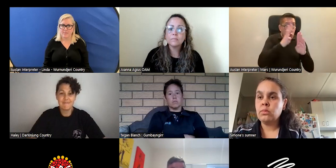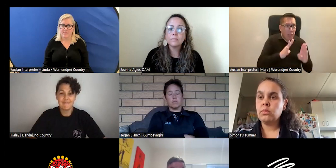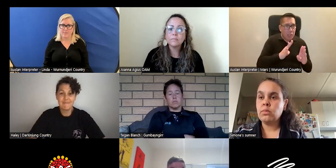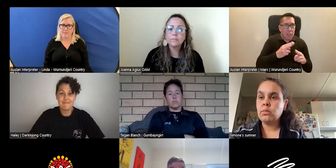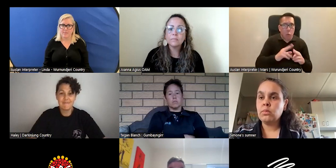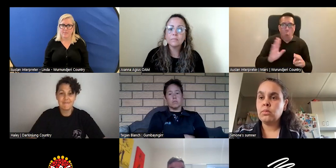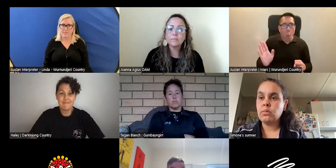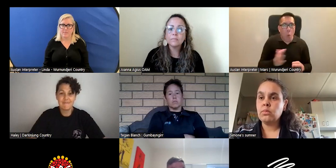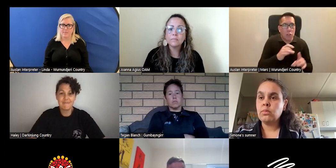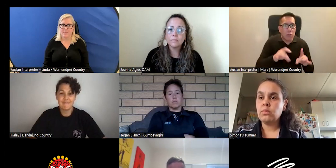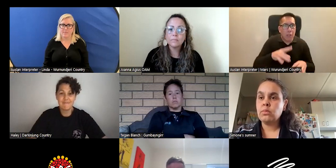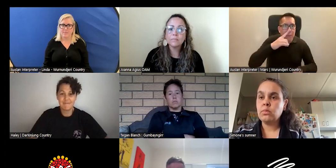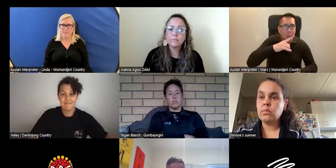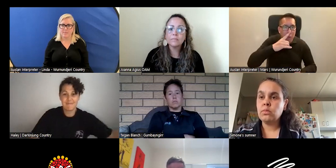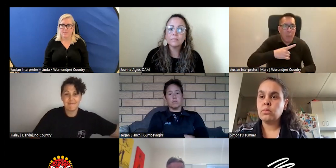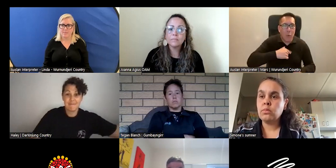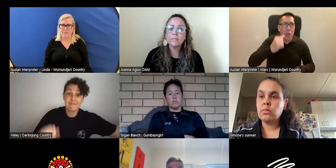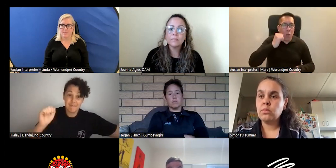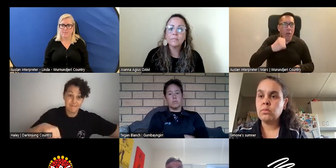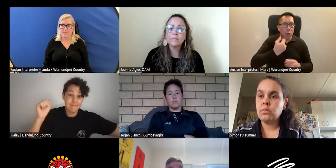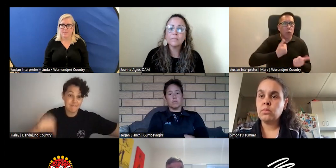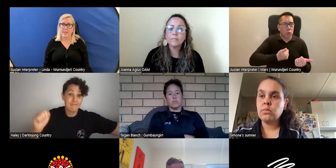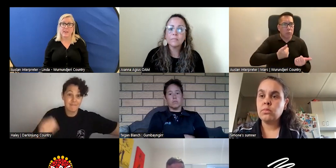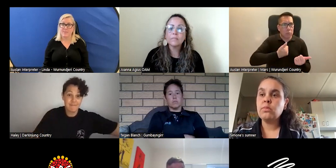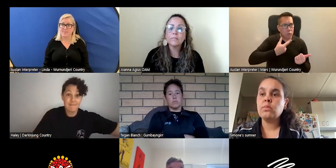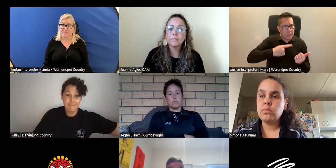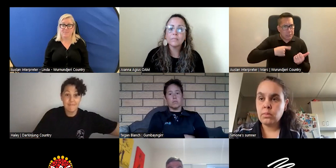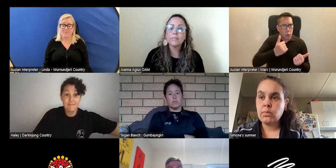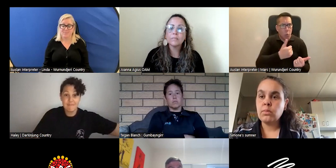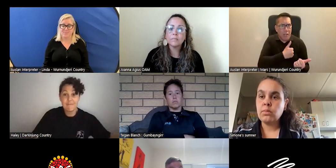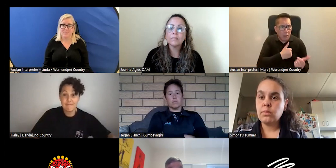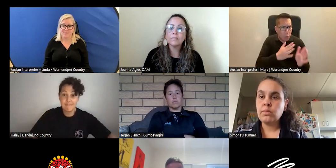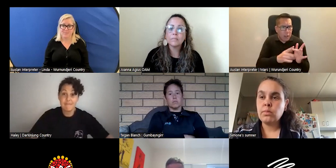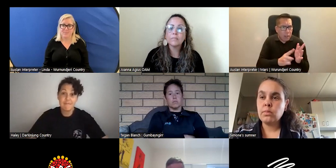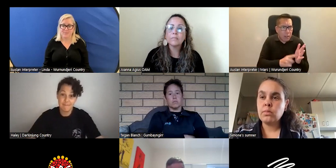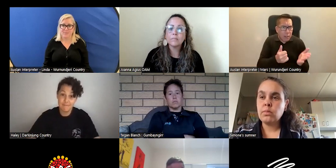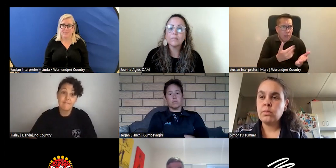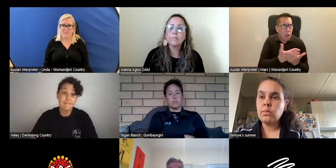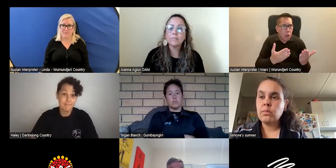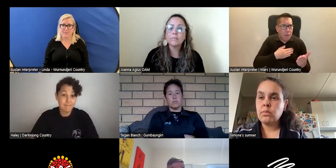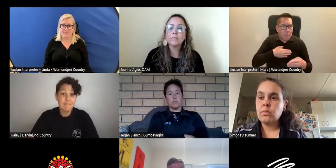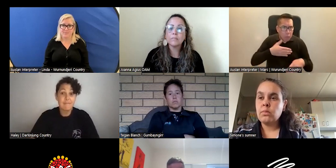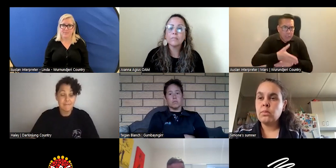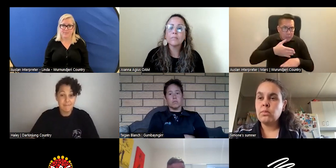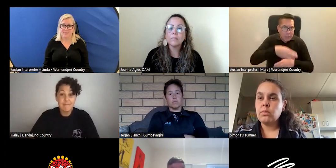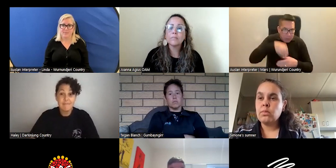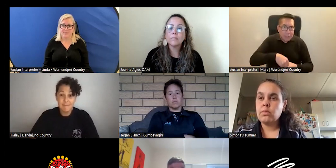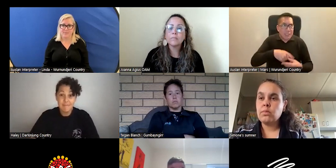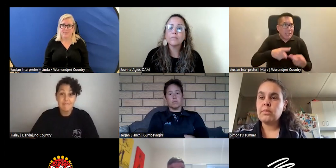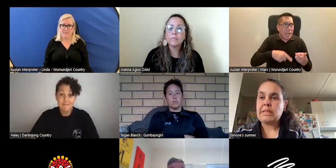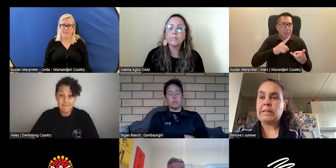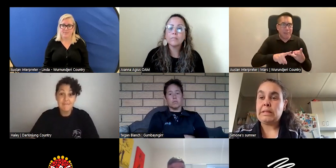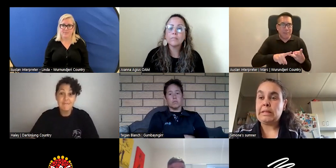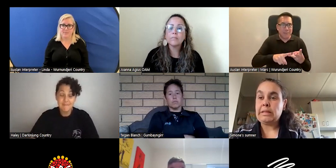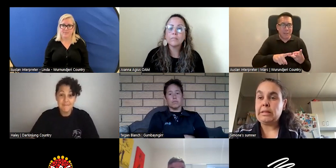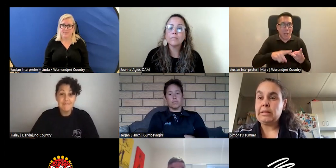because we know there's a lot of good intentions, a lot of goodwill, a lot of investment. All those things are happening, except